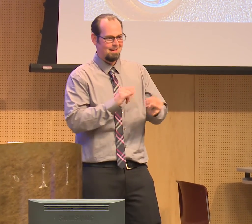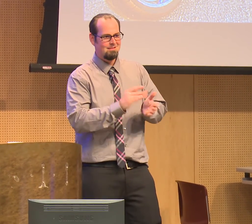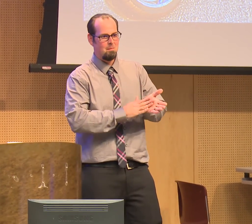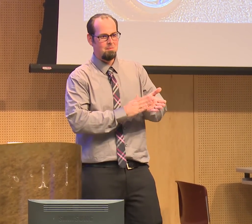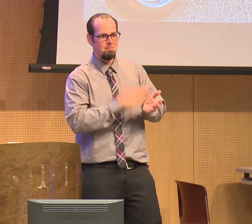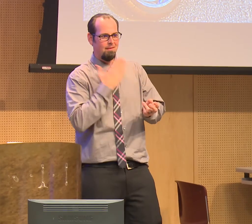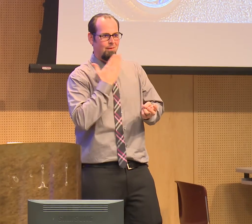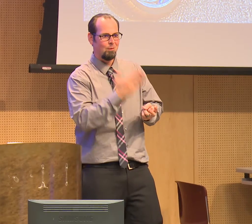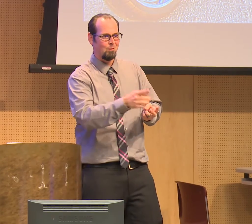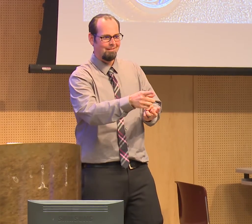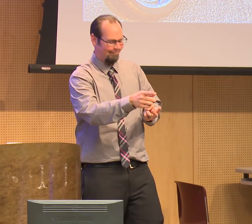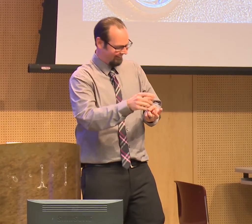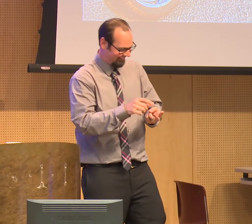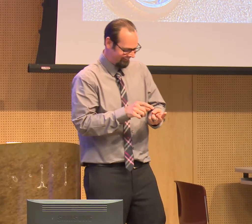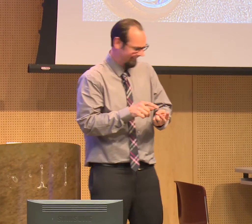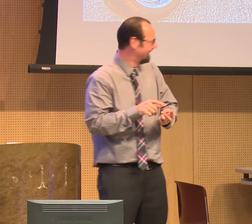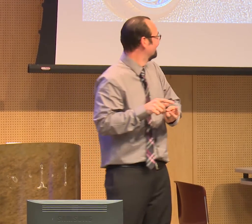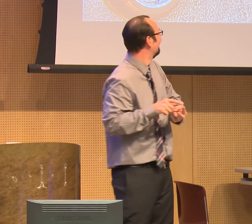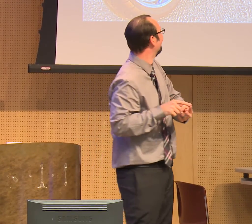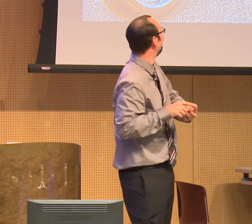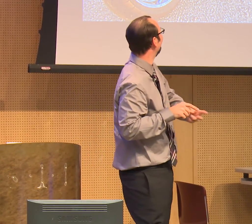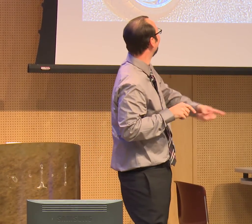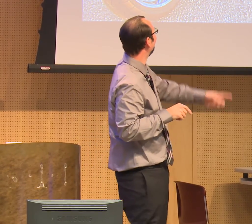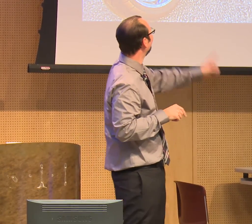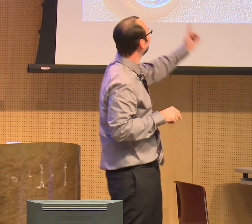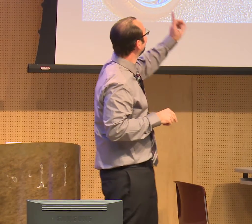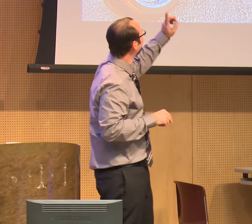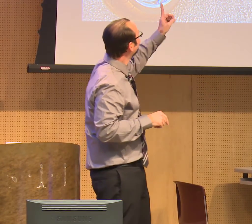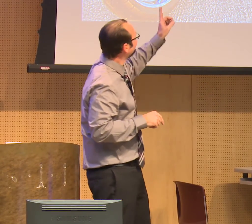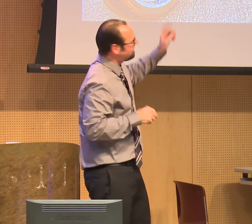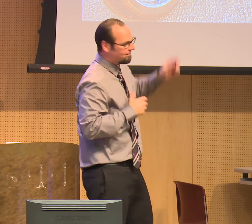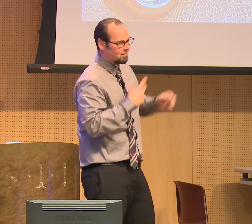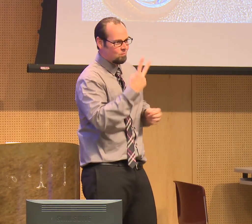Thank you. All right. Thank you for your applause.